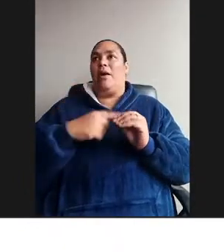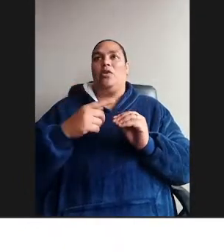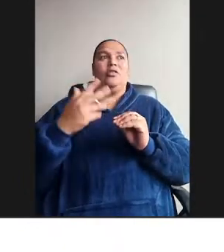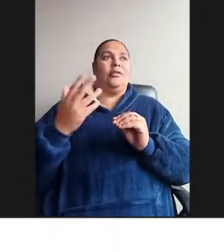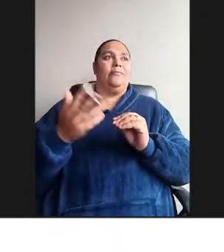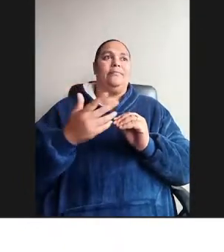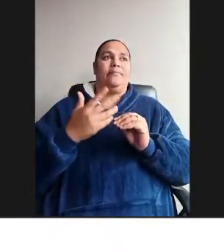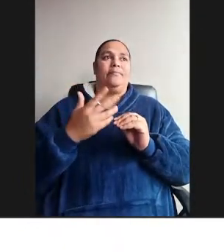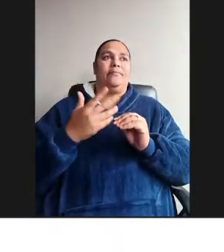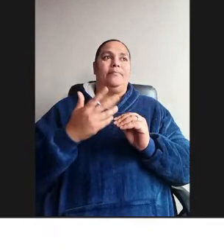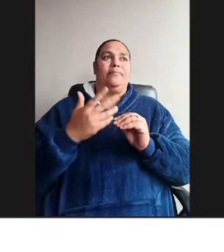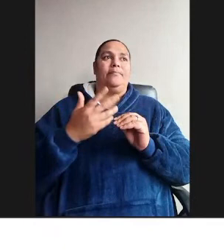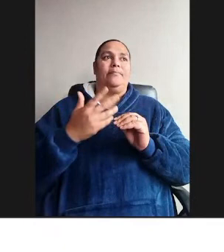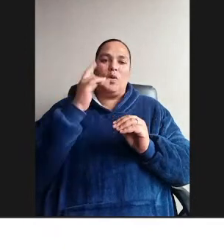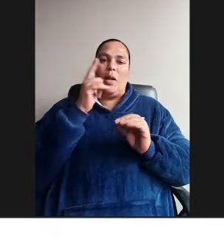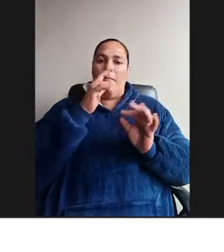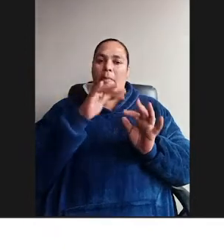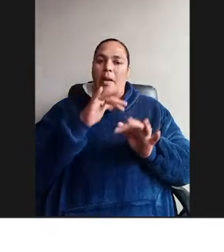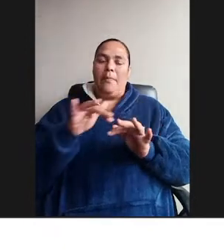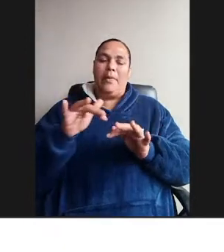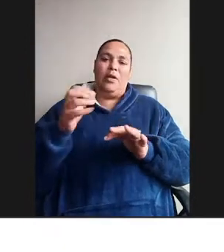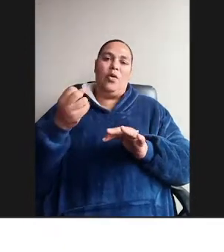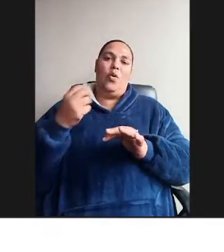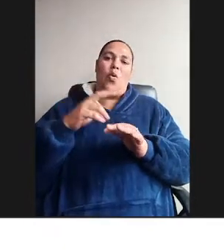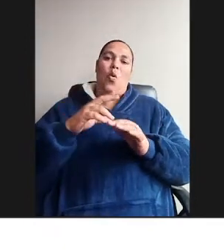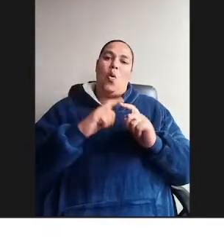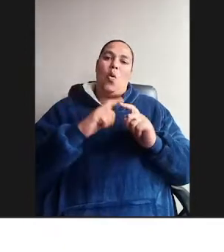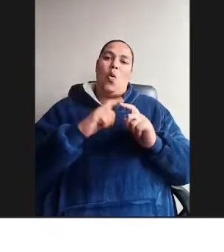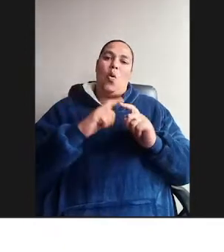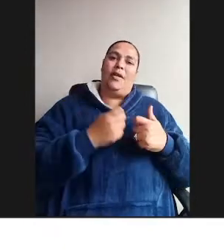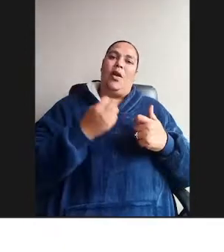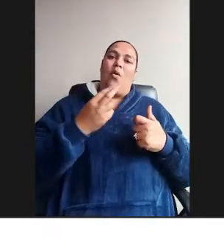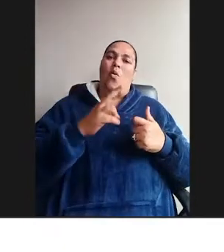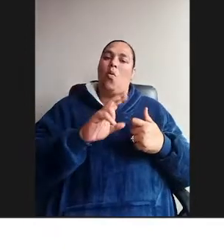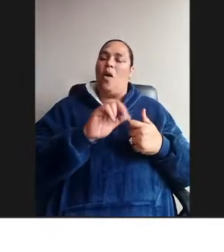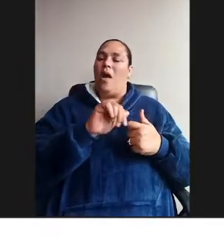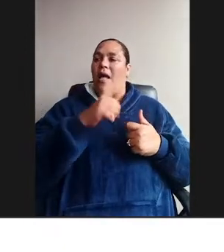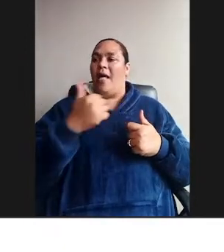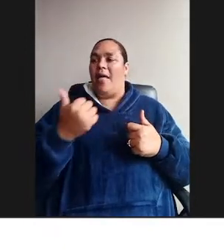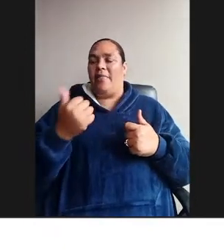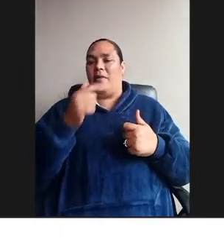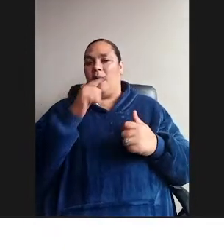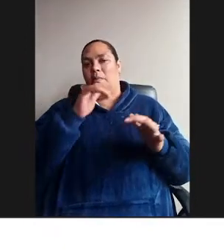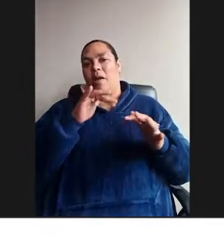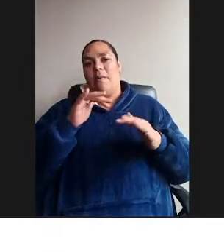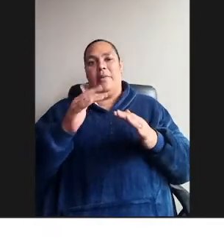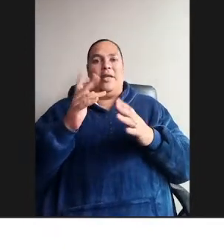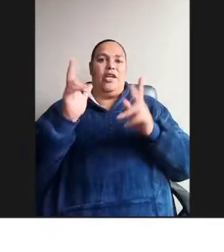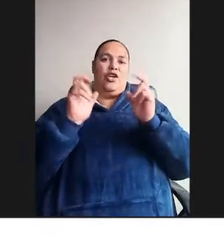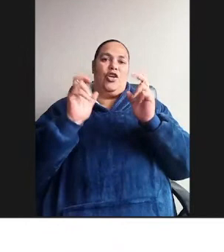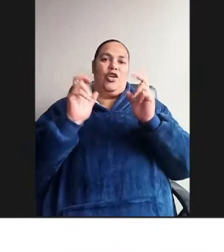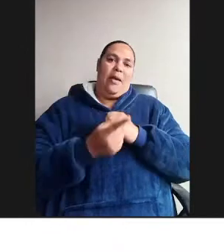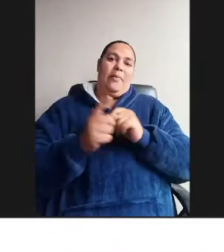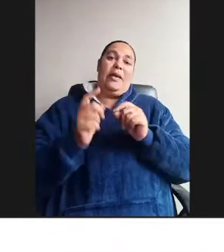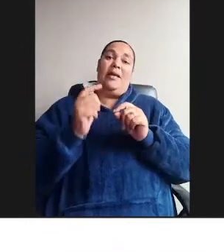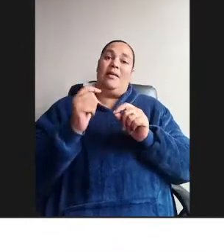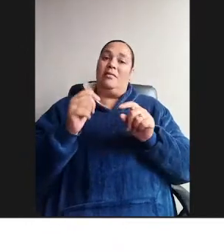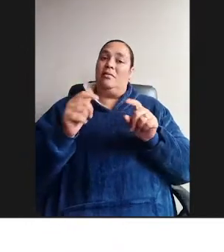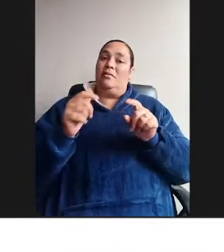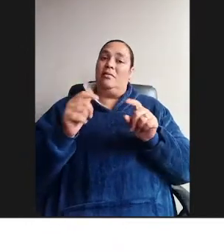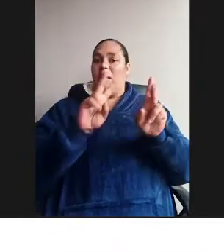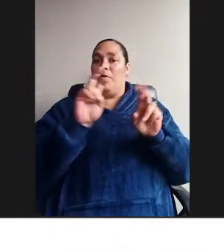you know, the public or the committee, the other kinds of public hearings that are happening, and similarly the issue